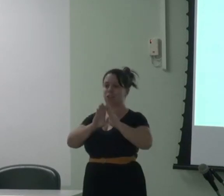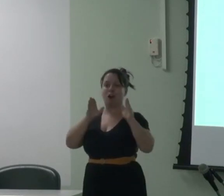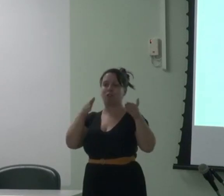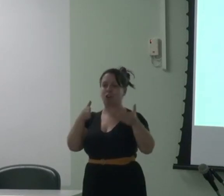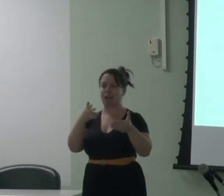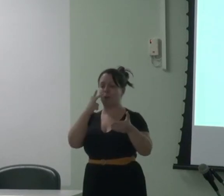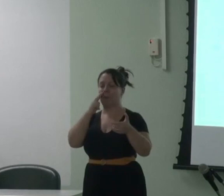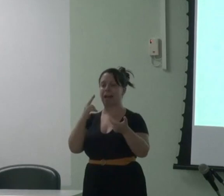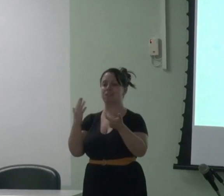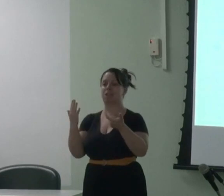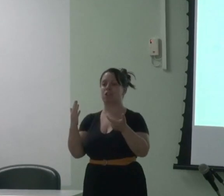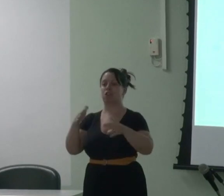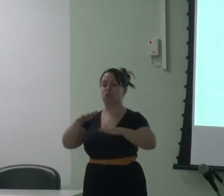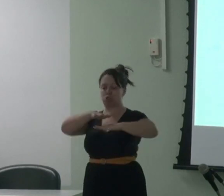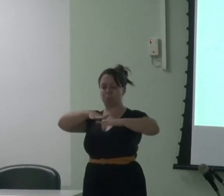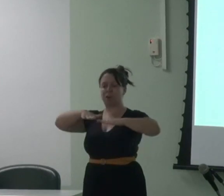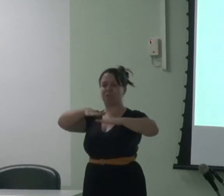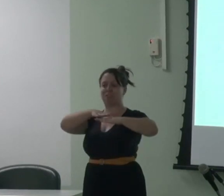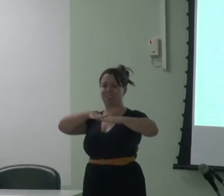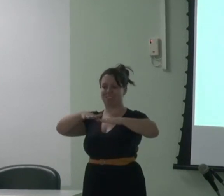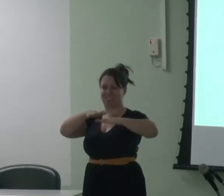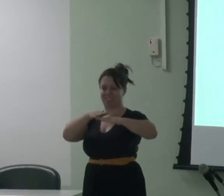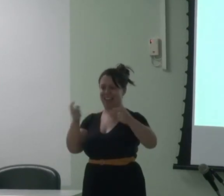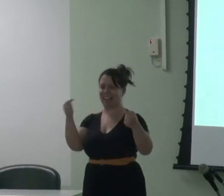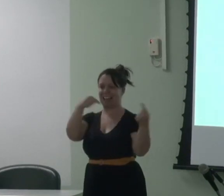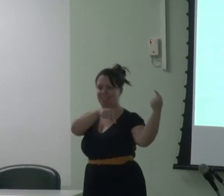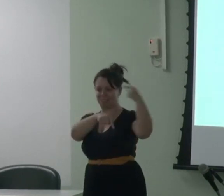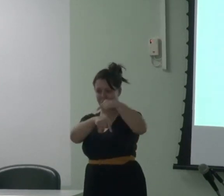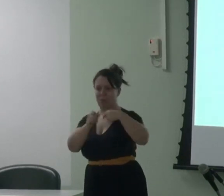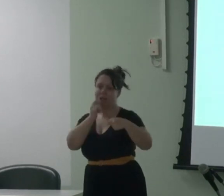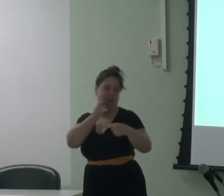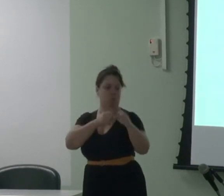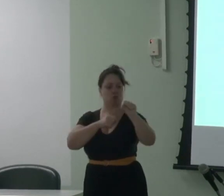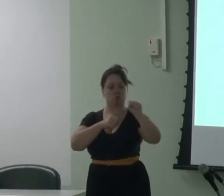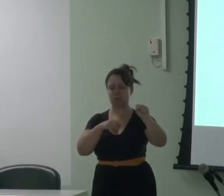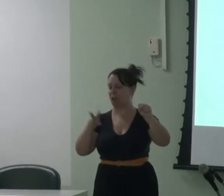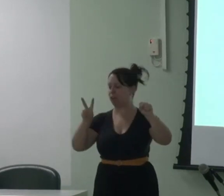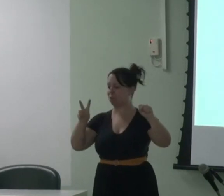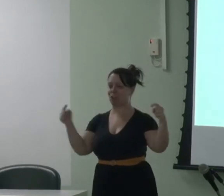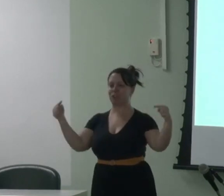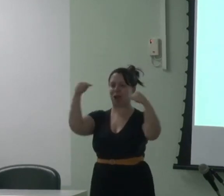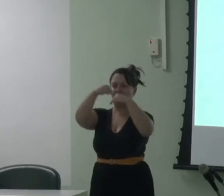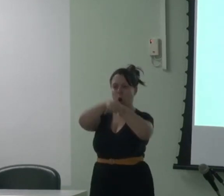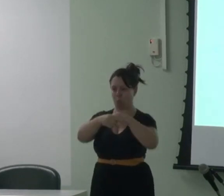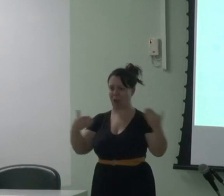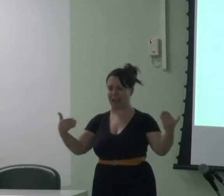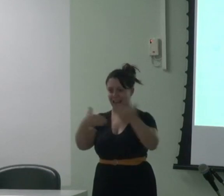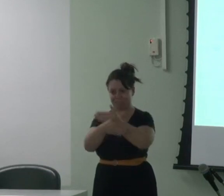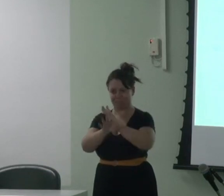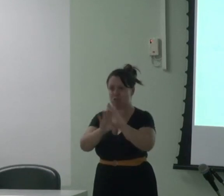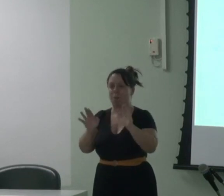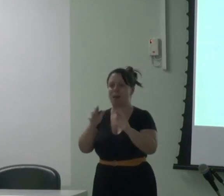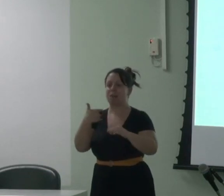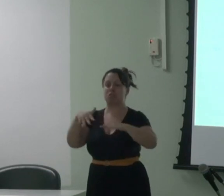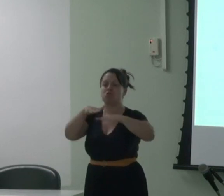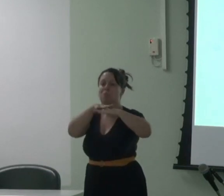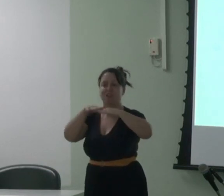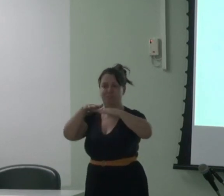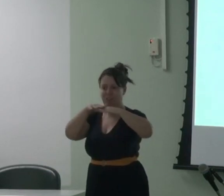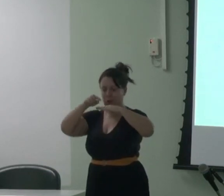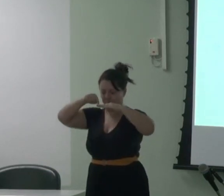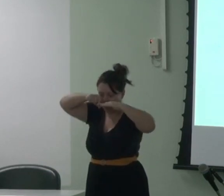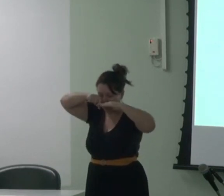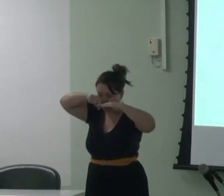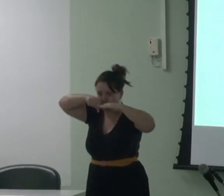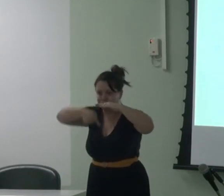surface relations, right? Like subject-object. And in some projects, and they are not that